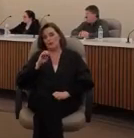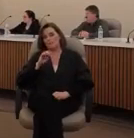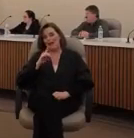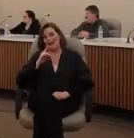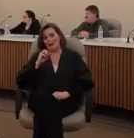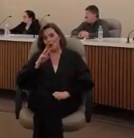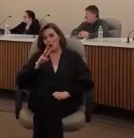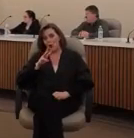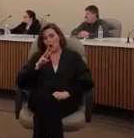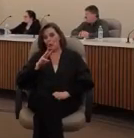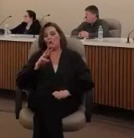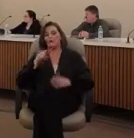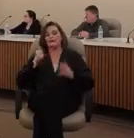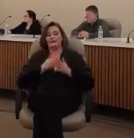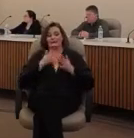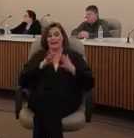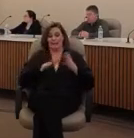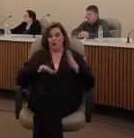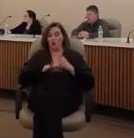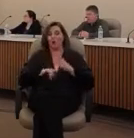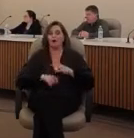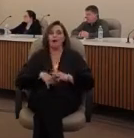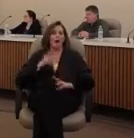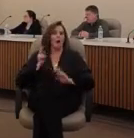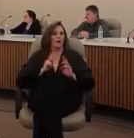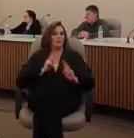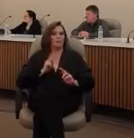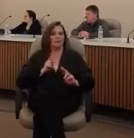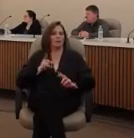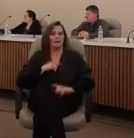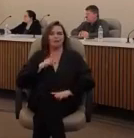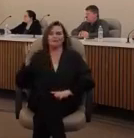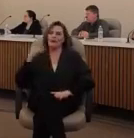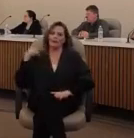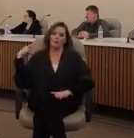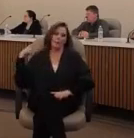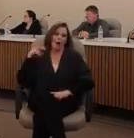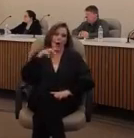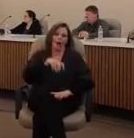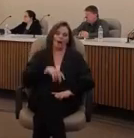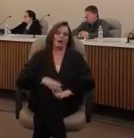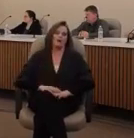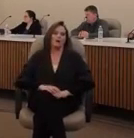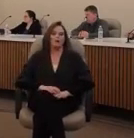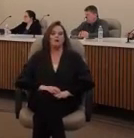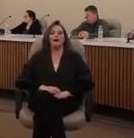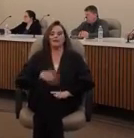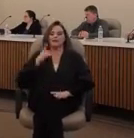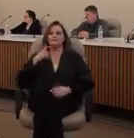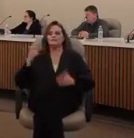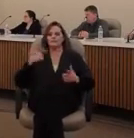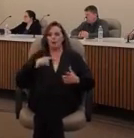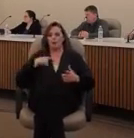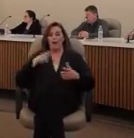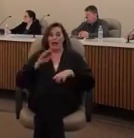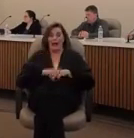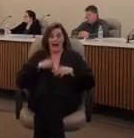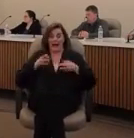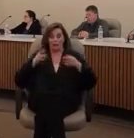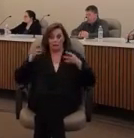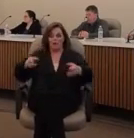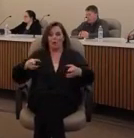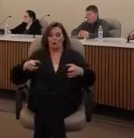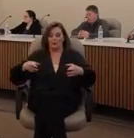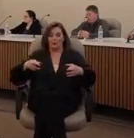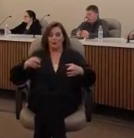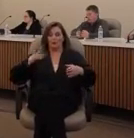on that side of the street, there are no sidewalks, nor are any planned. There are wide shoulders, so I do think, whereas